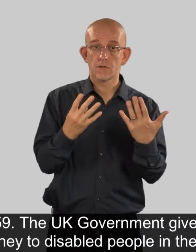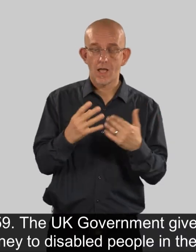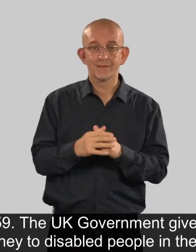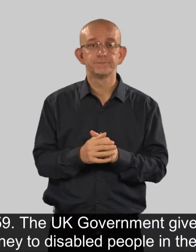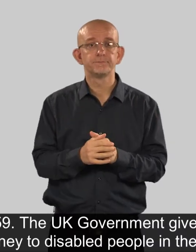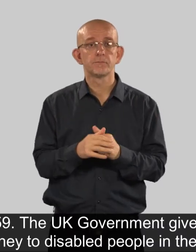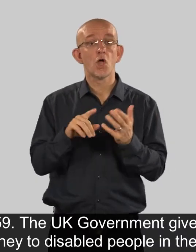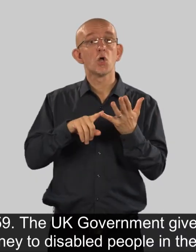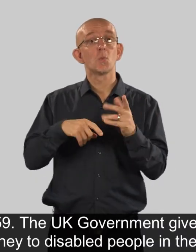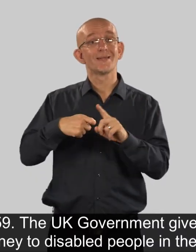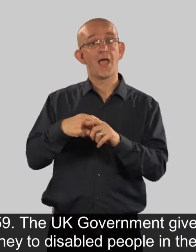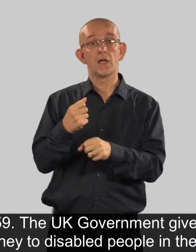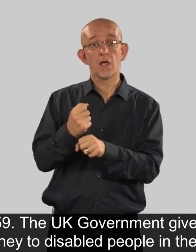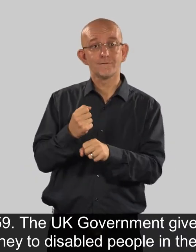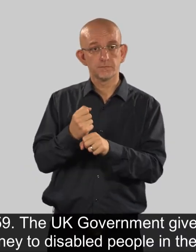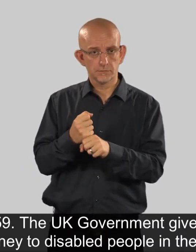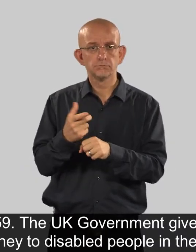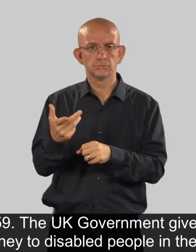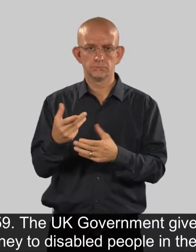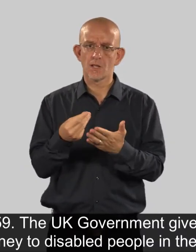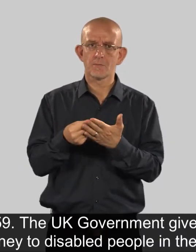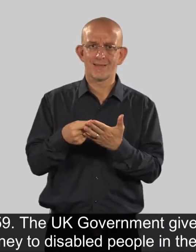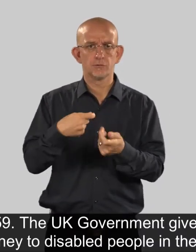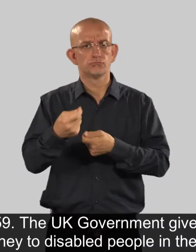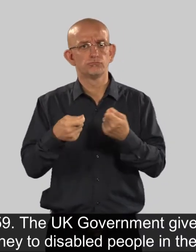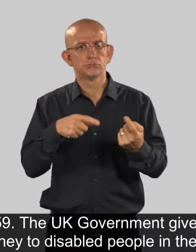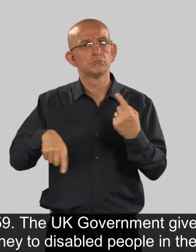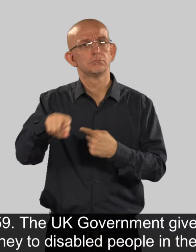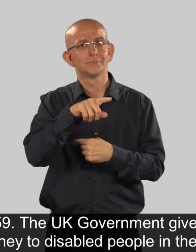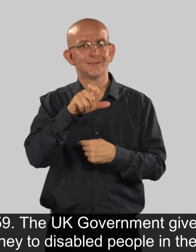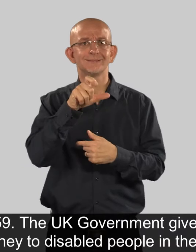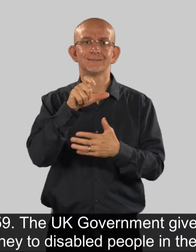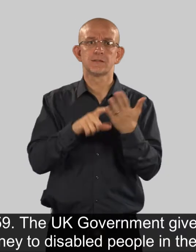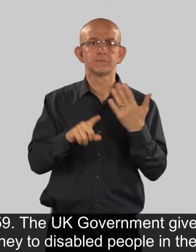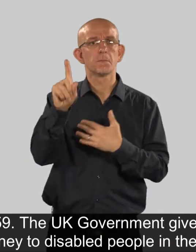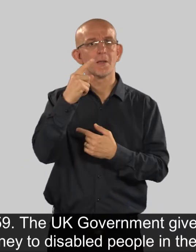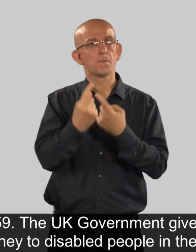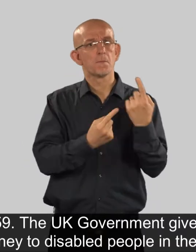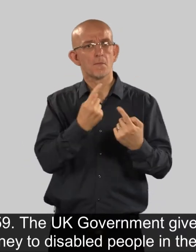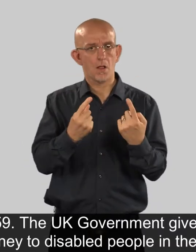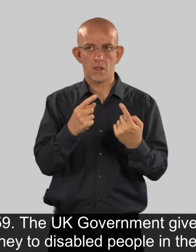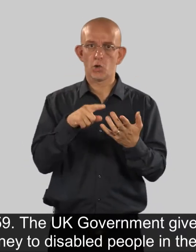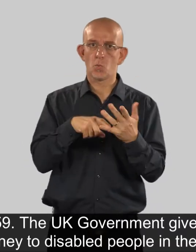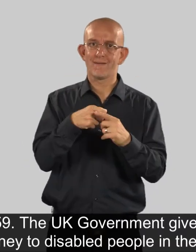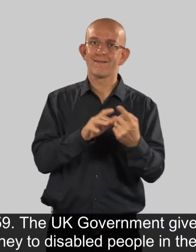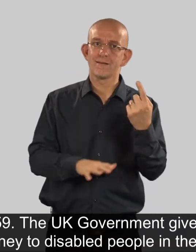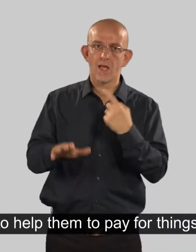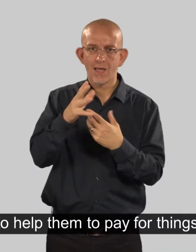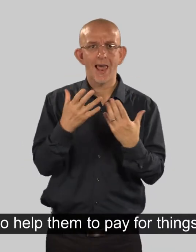59. The UK government gives money to disabled people in the UK to help them to pay for